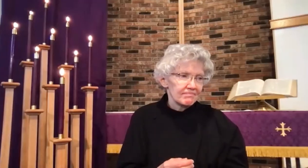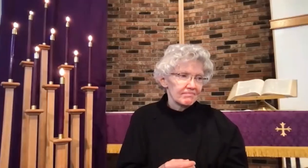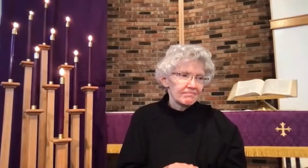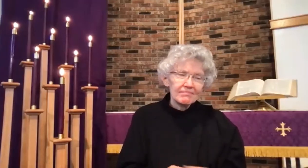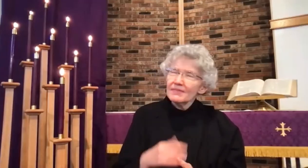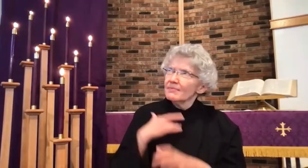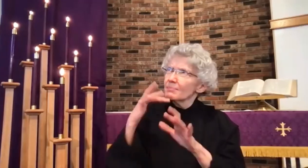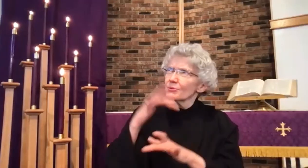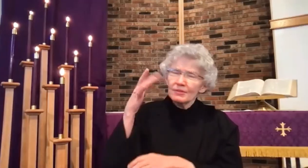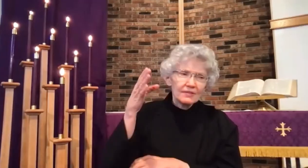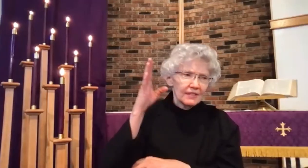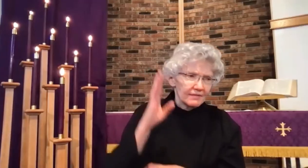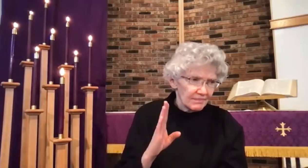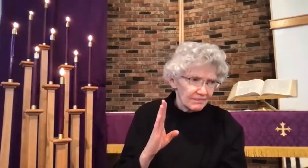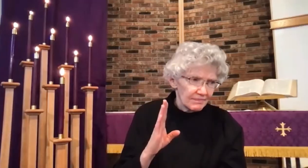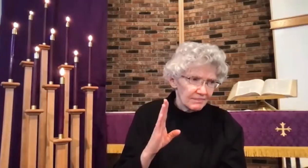Prayers for the people.